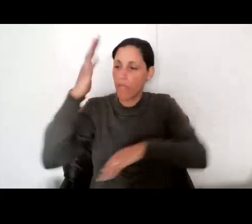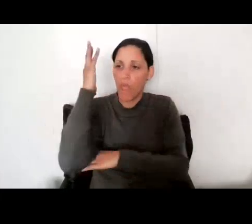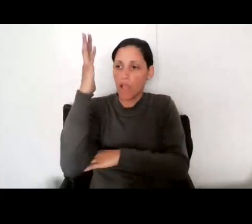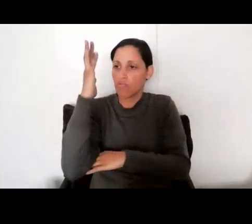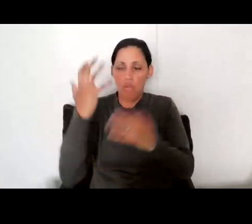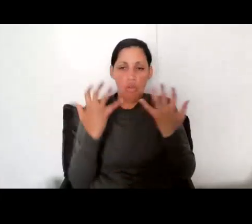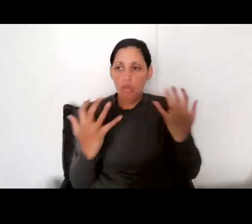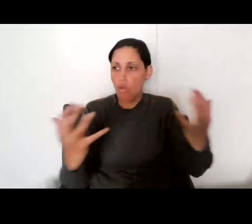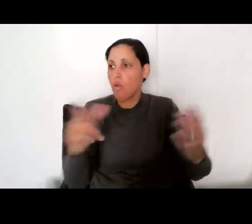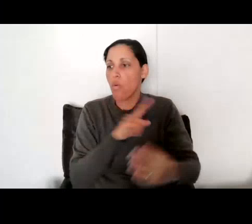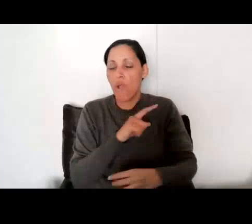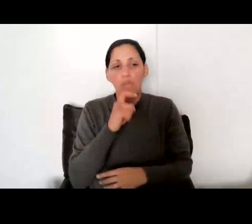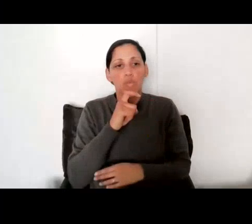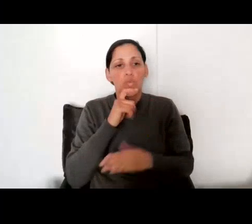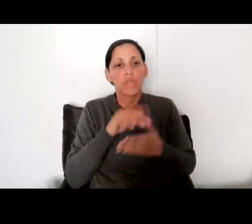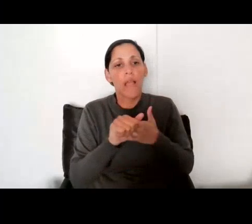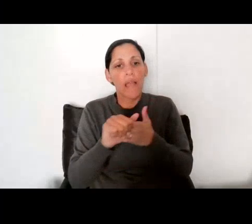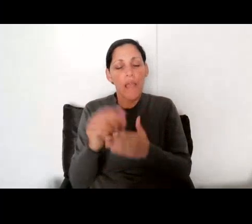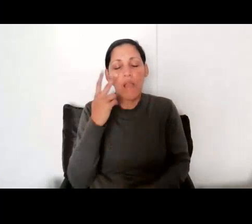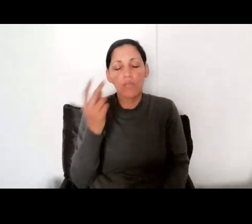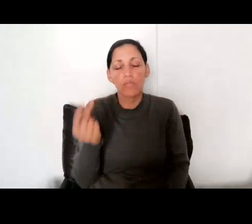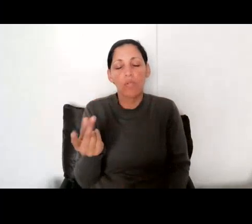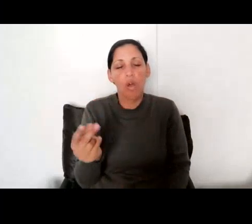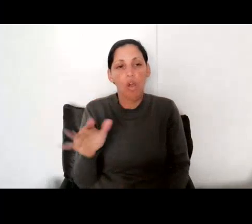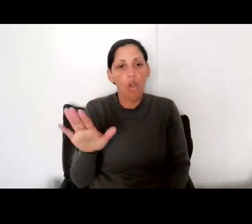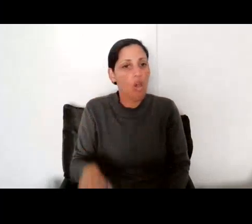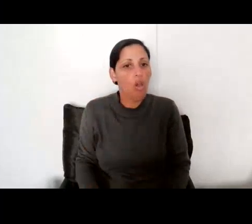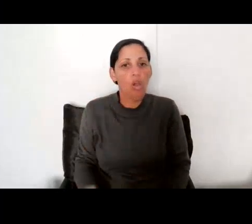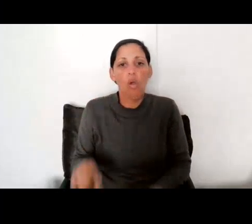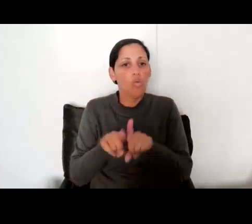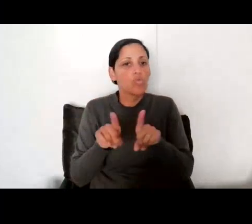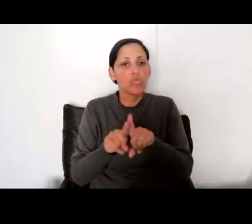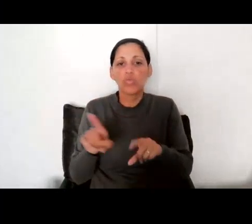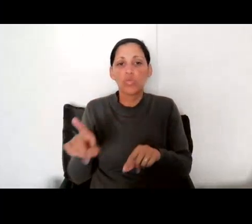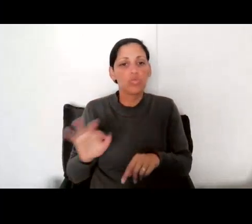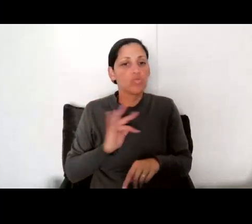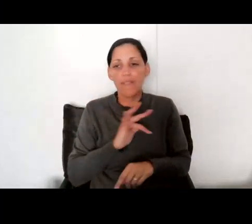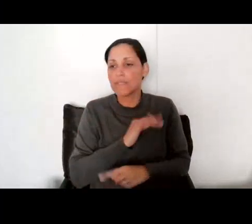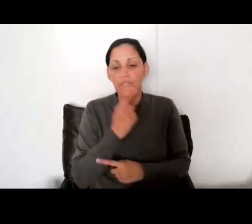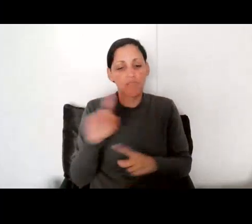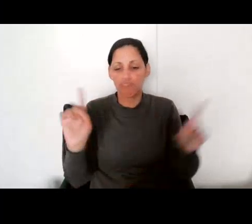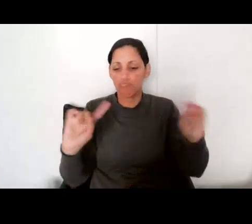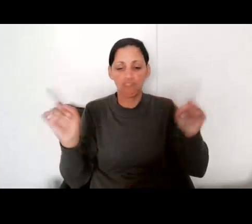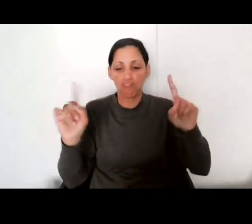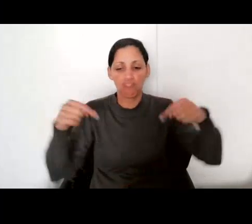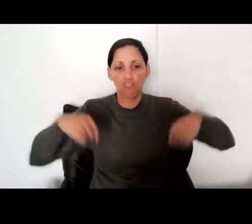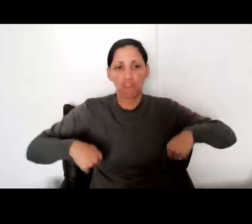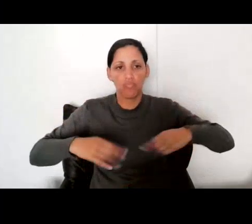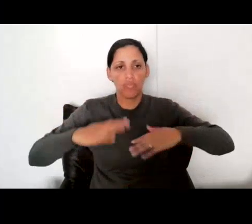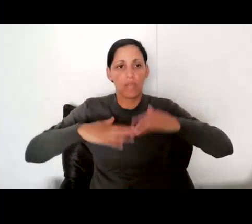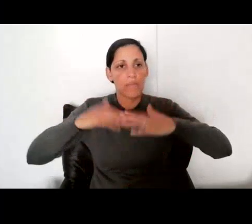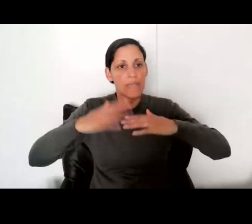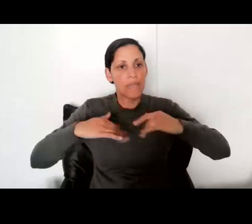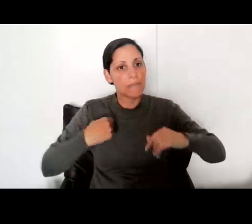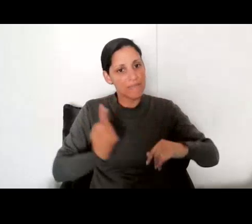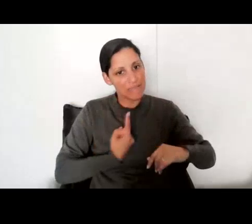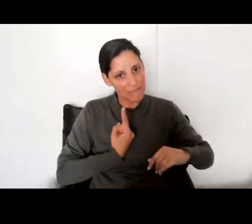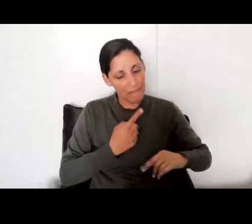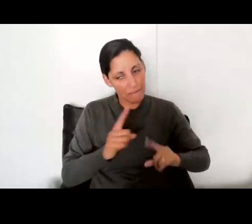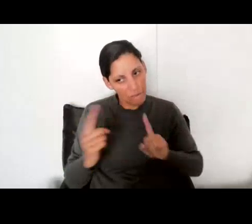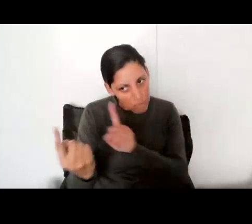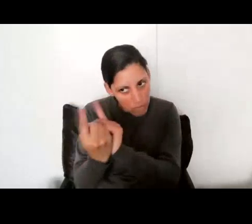they were using a guide dog. And the security staff was like, sorry, animals are not allowed in the building. So I had to go sensitize him about